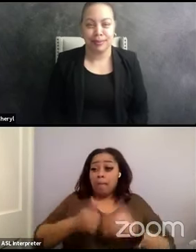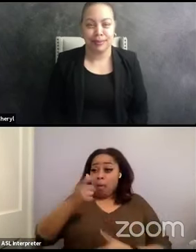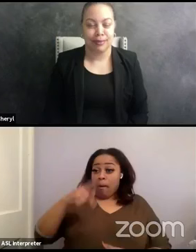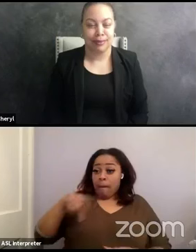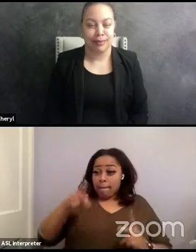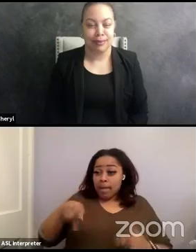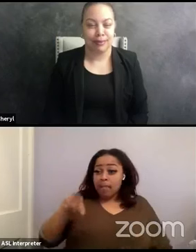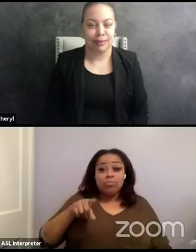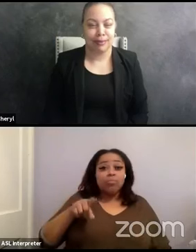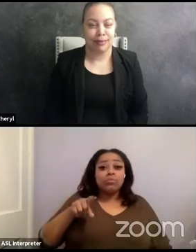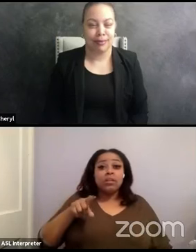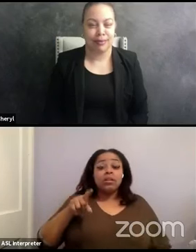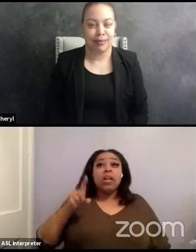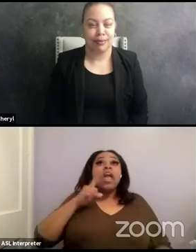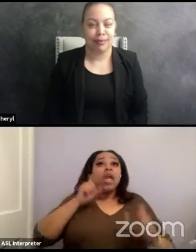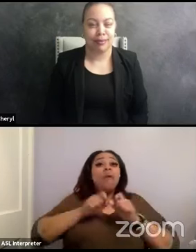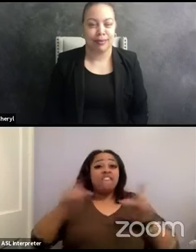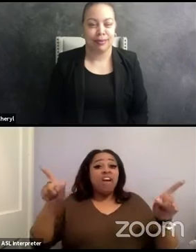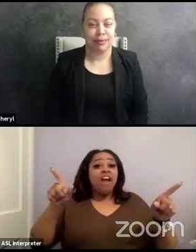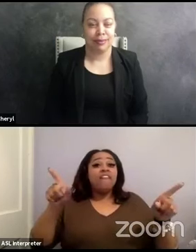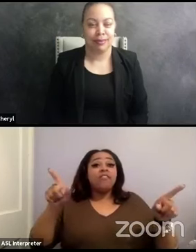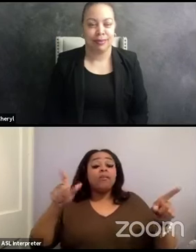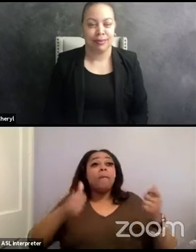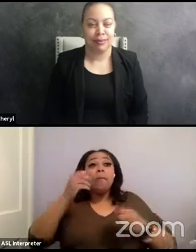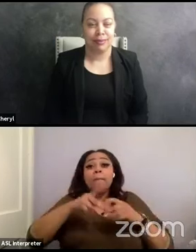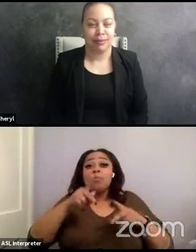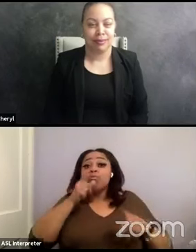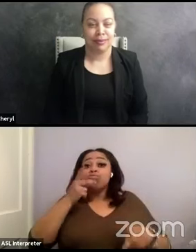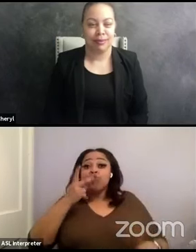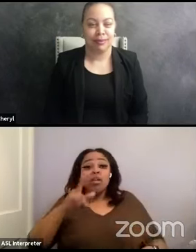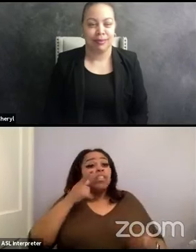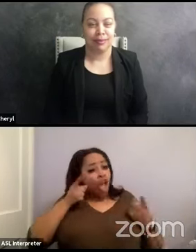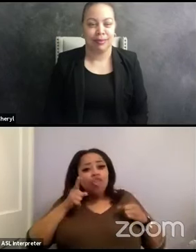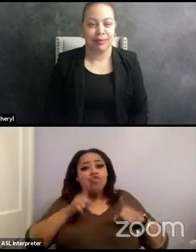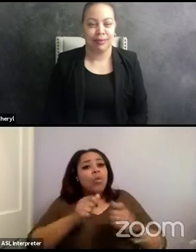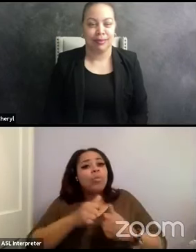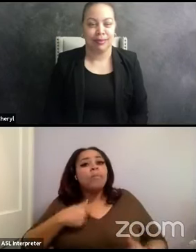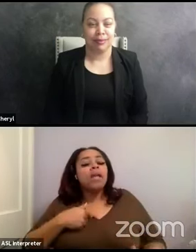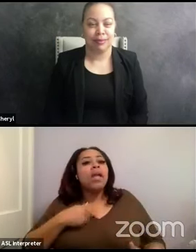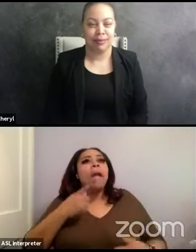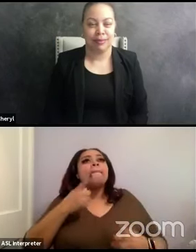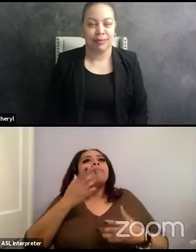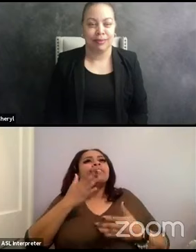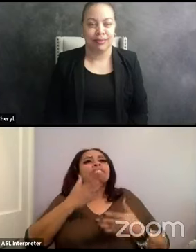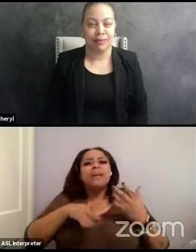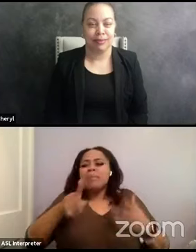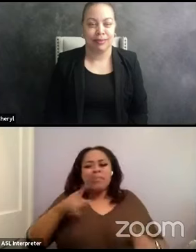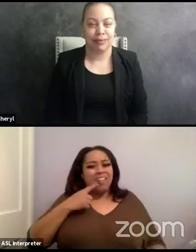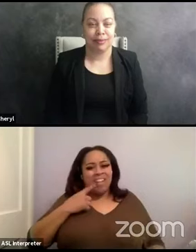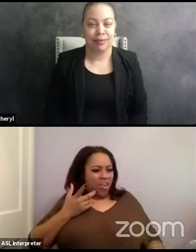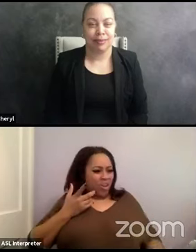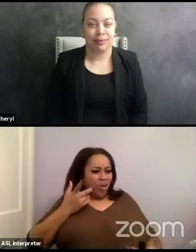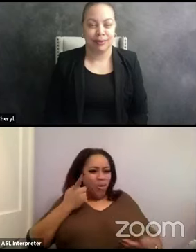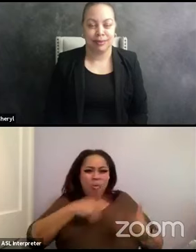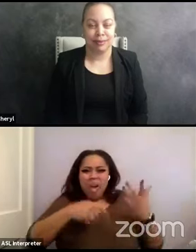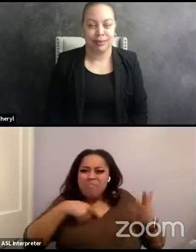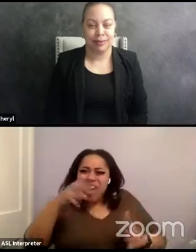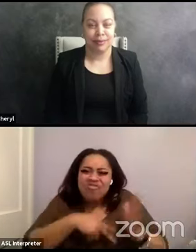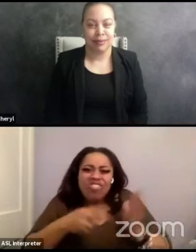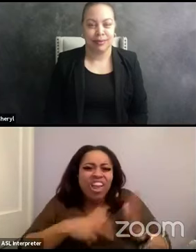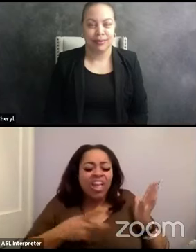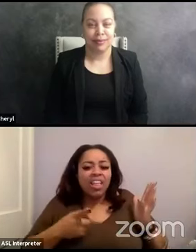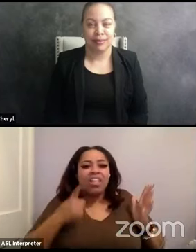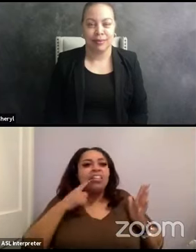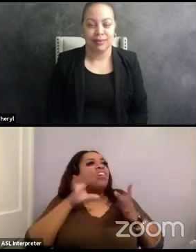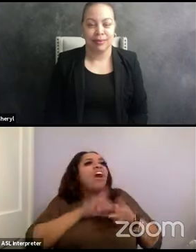people, it went viral, the majority of people who saw this agreed, but there were still those people that were like, what am I reading? I mean, the